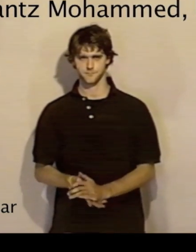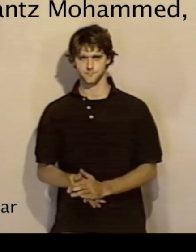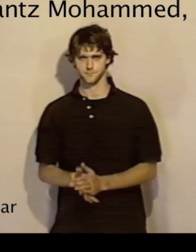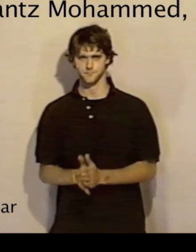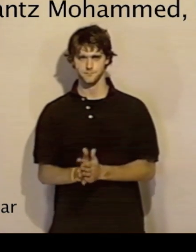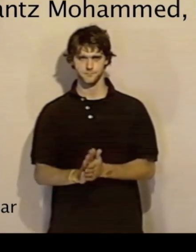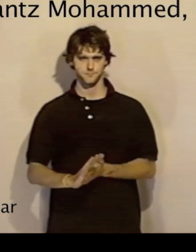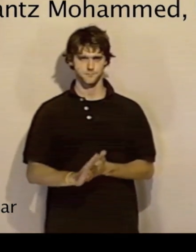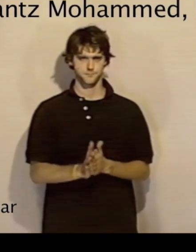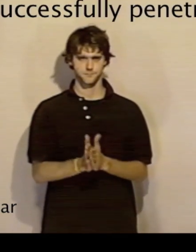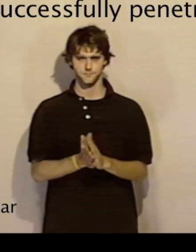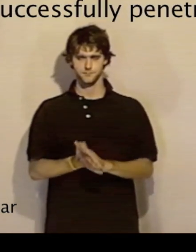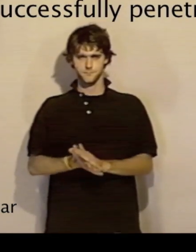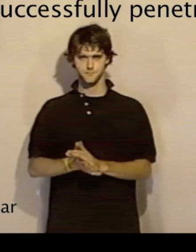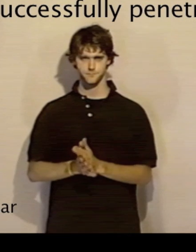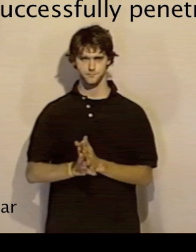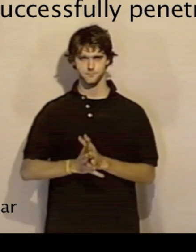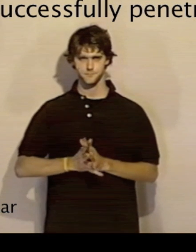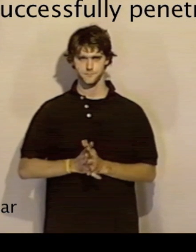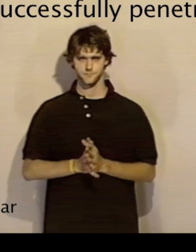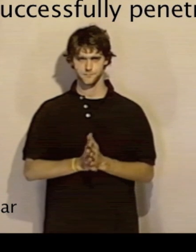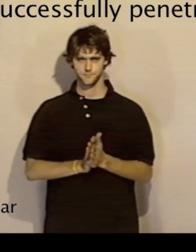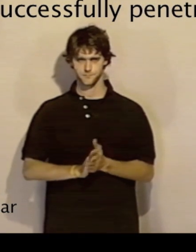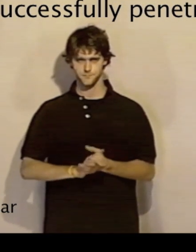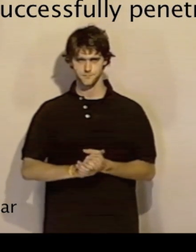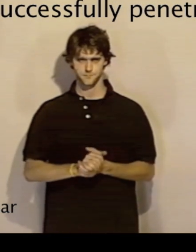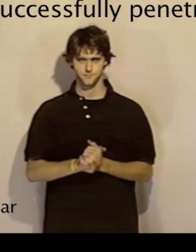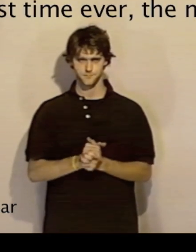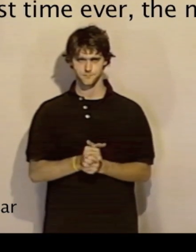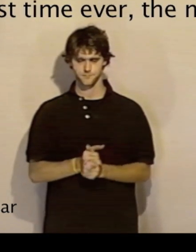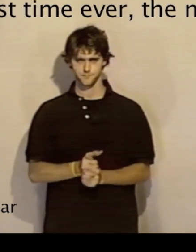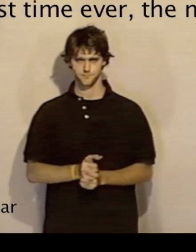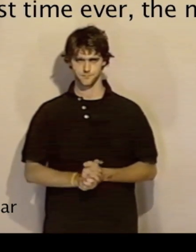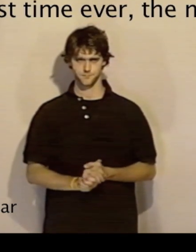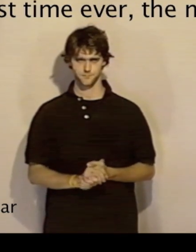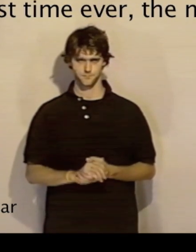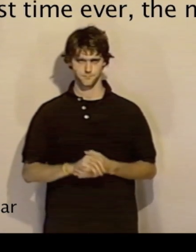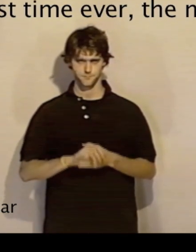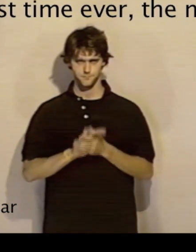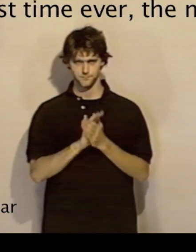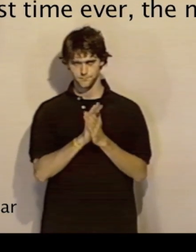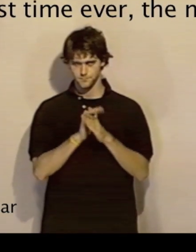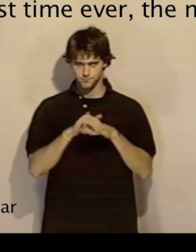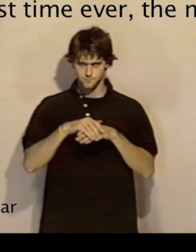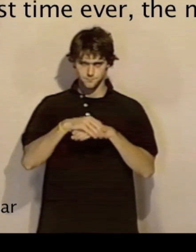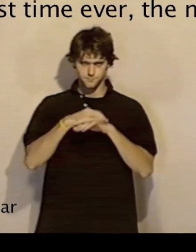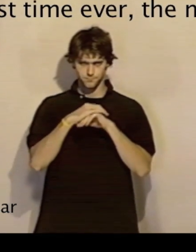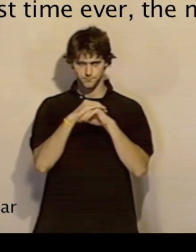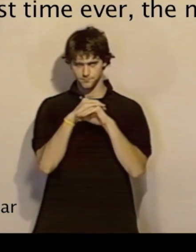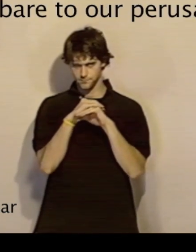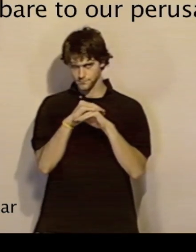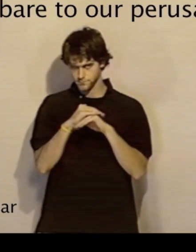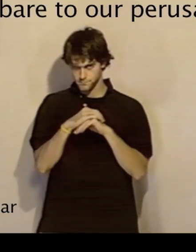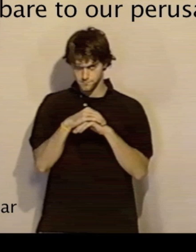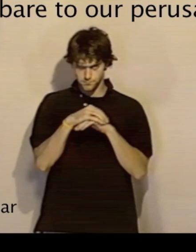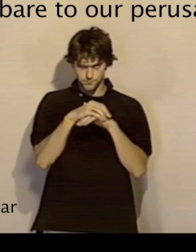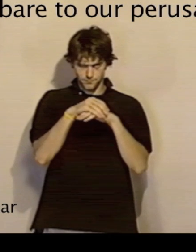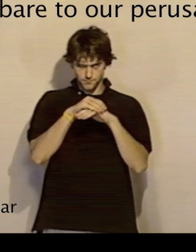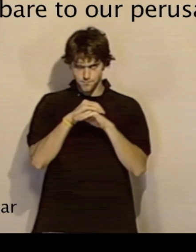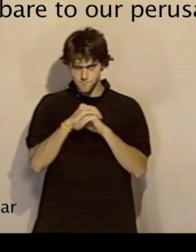Ranis Mohammed has announced to the world that it has successfully penetrated the realm of Orpheus. For the first time ever, the mind of the dreamer has been laid bare to